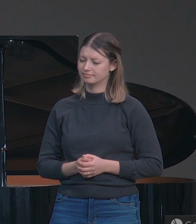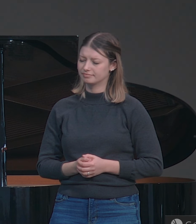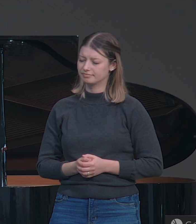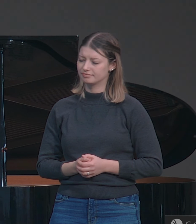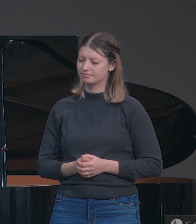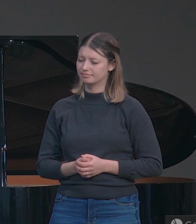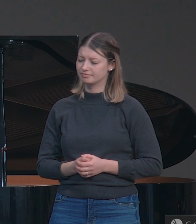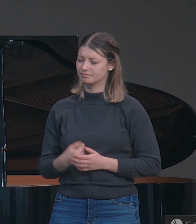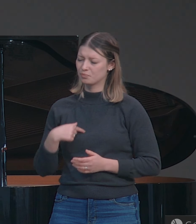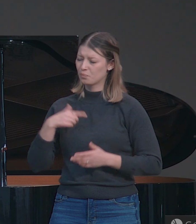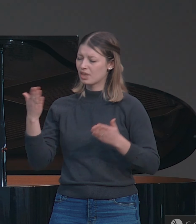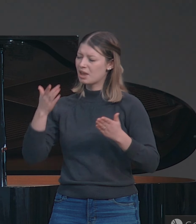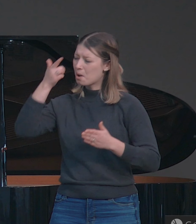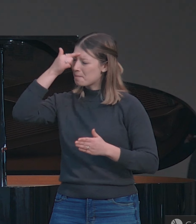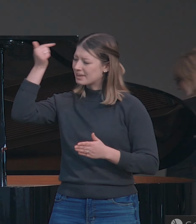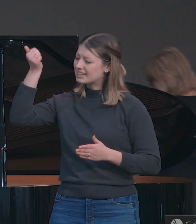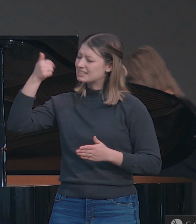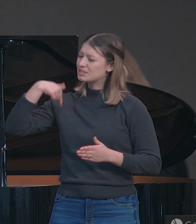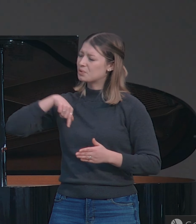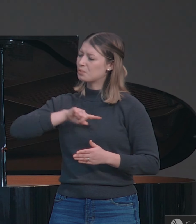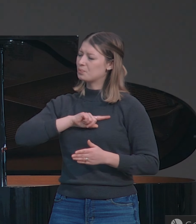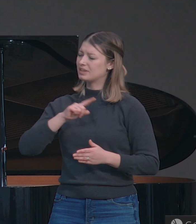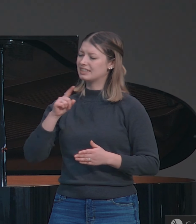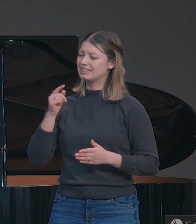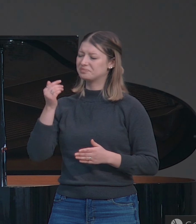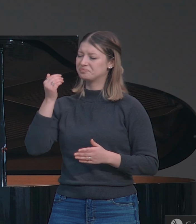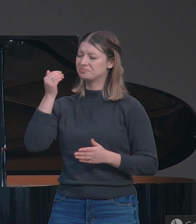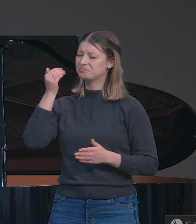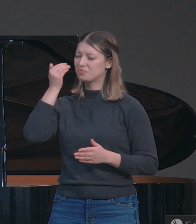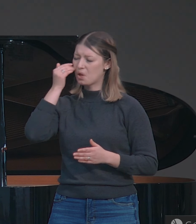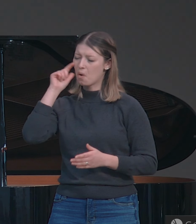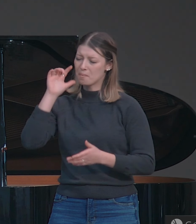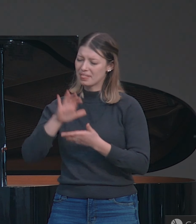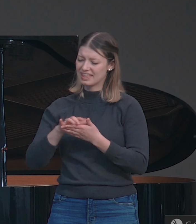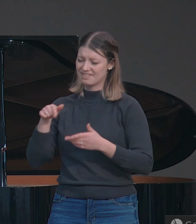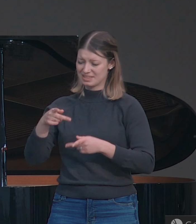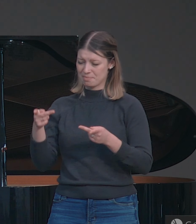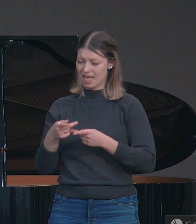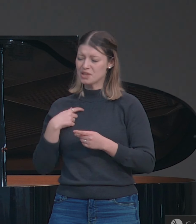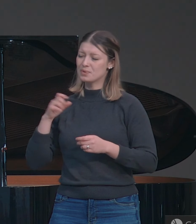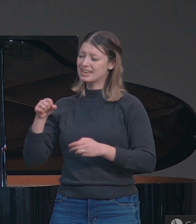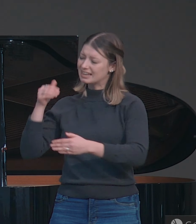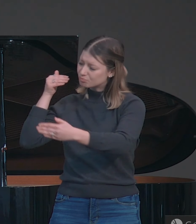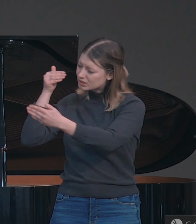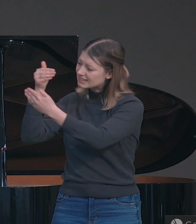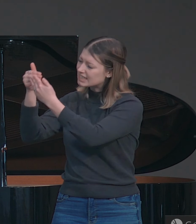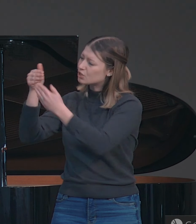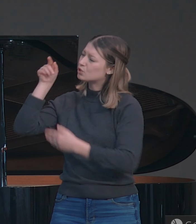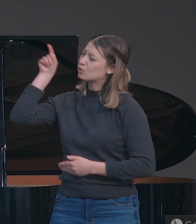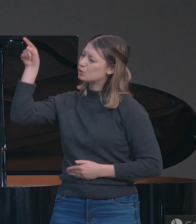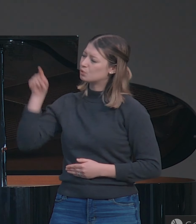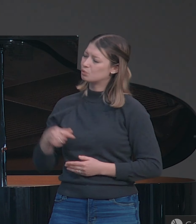We're here because we believe this is a place that we can draw closer to you.